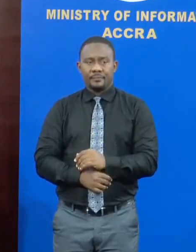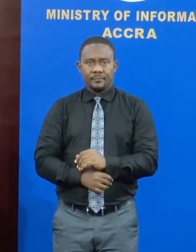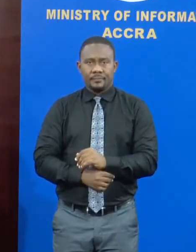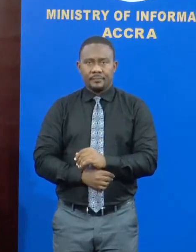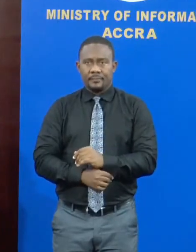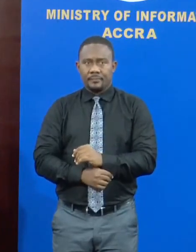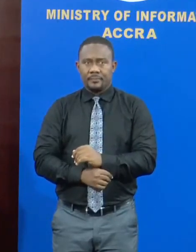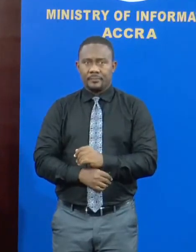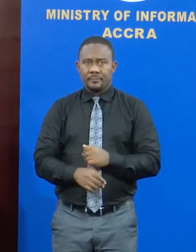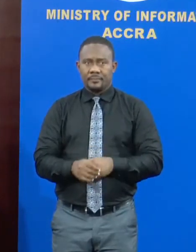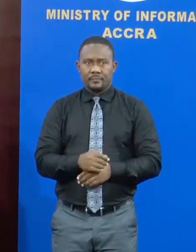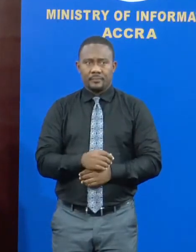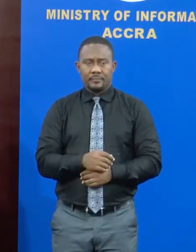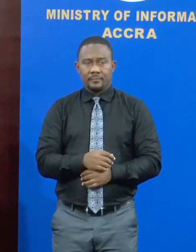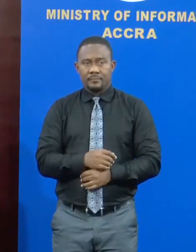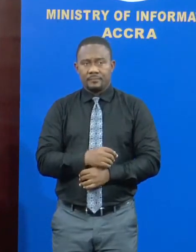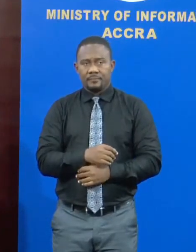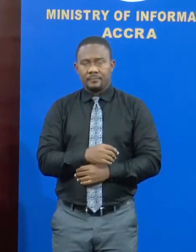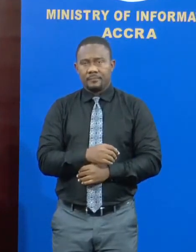A gentleman there asked whether